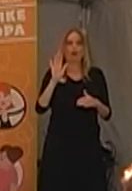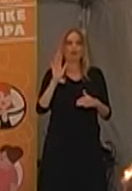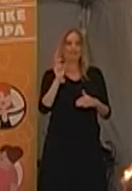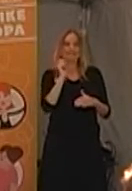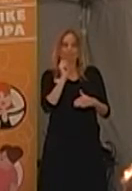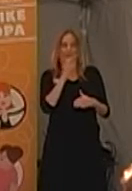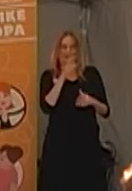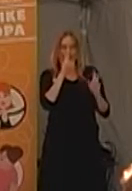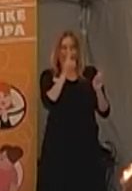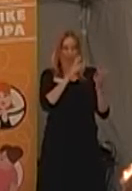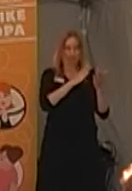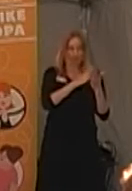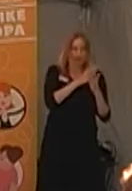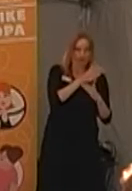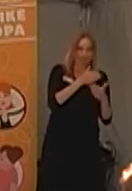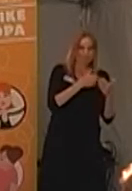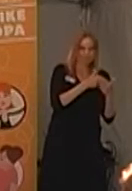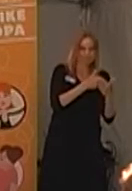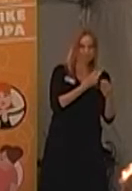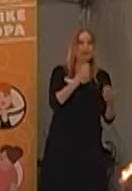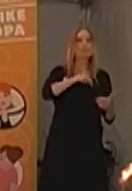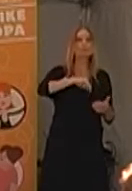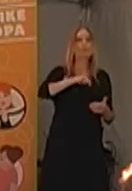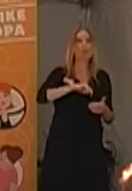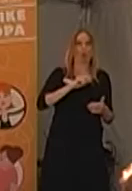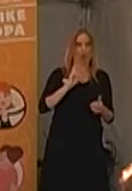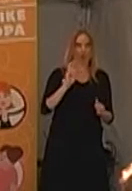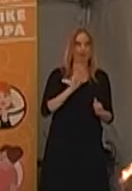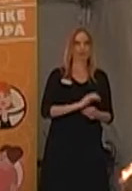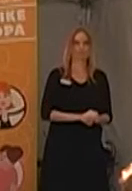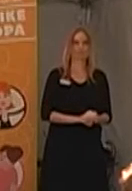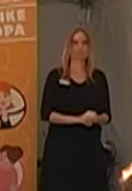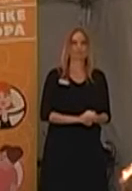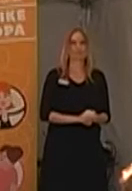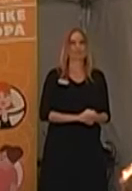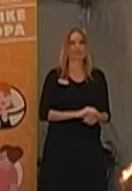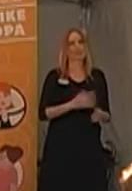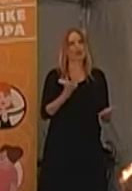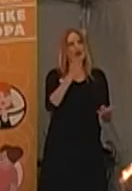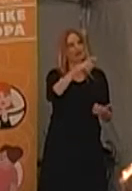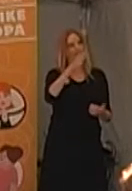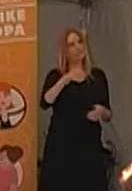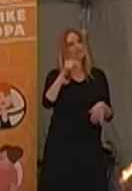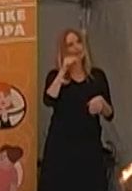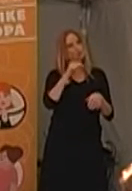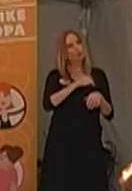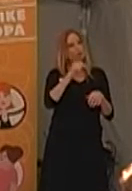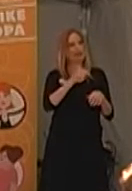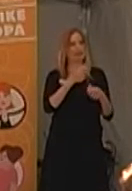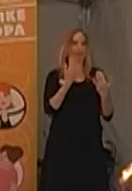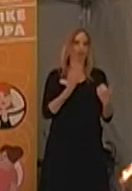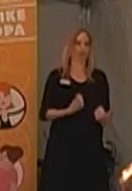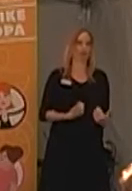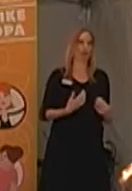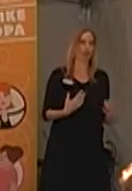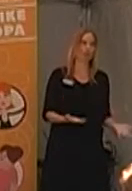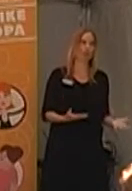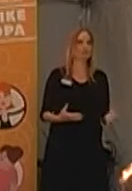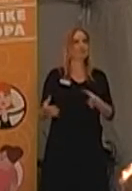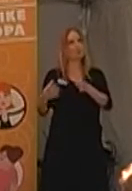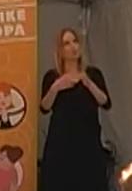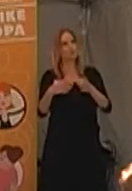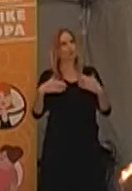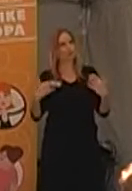expertise, psychology and the way people feel about themselves, about the society around